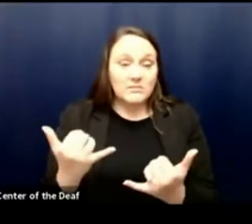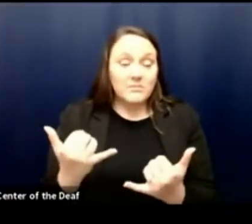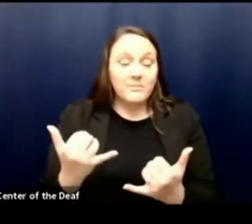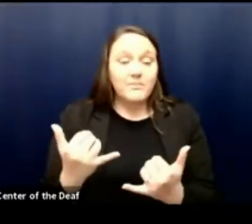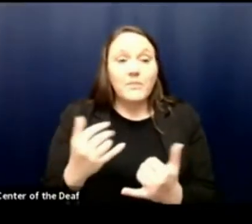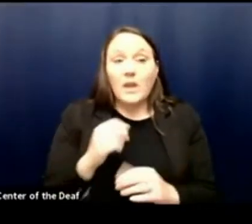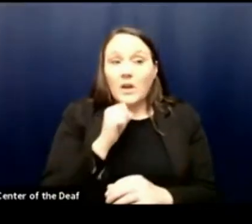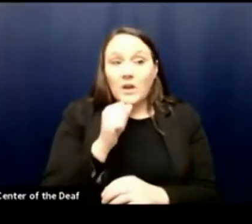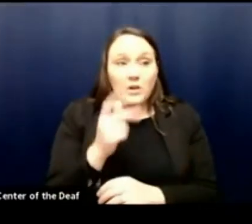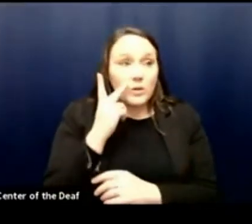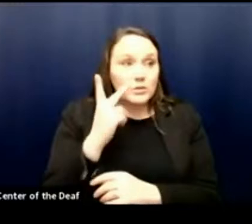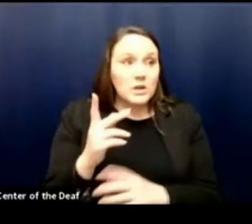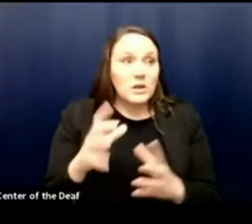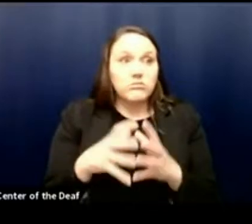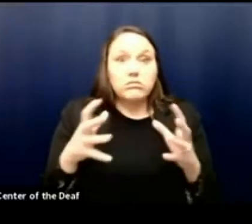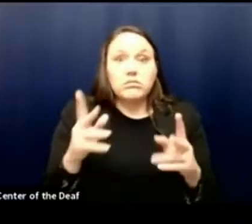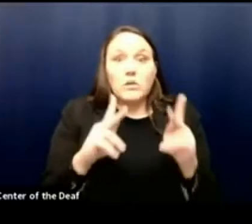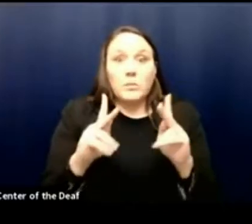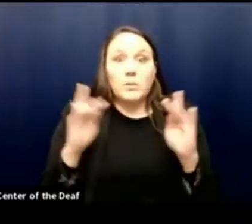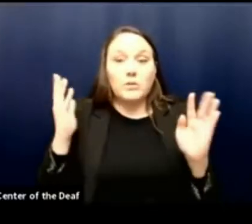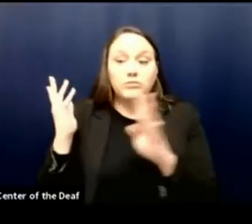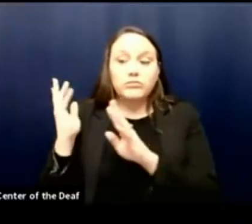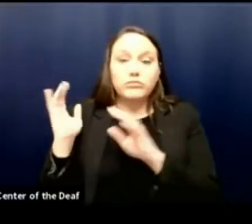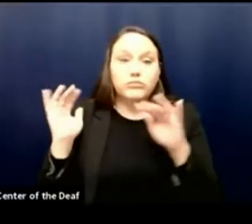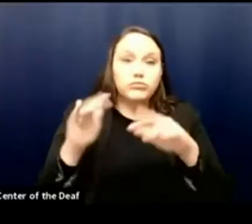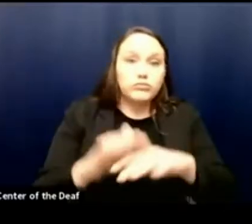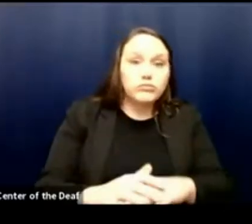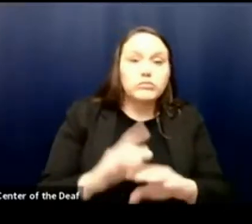folks coming to get tested that we were seeing